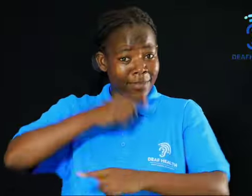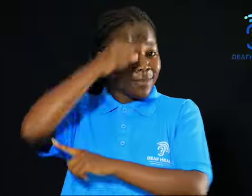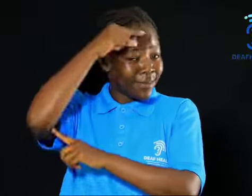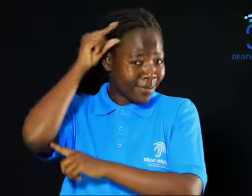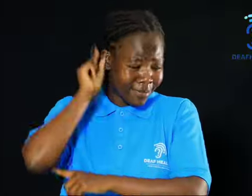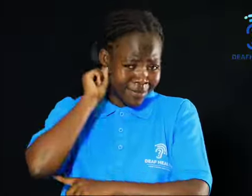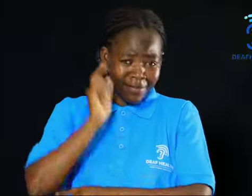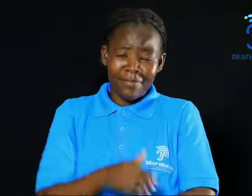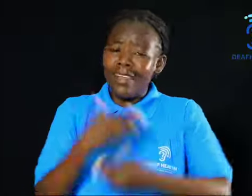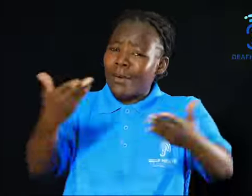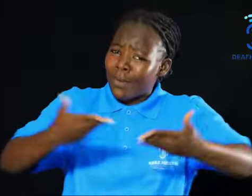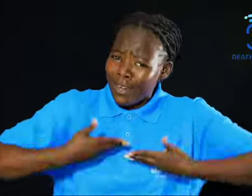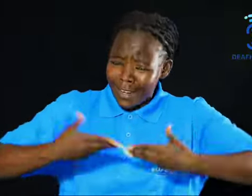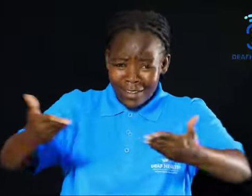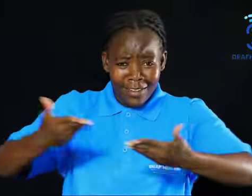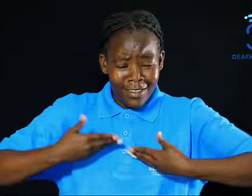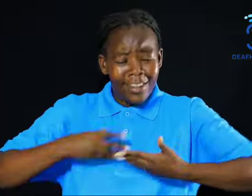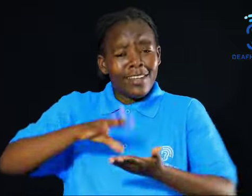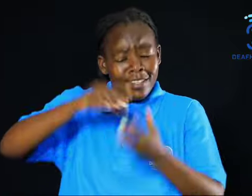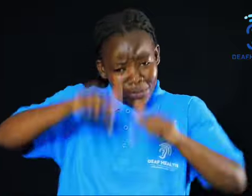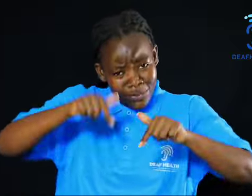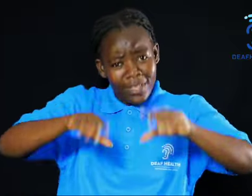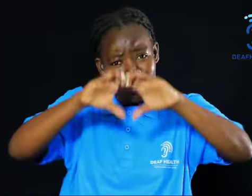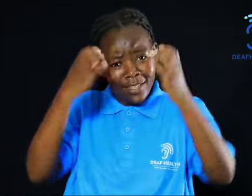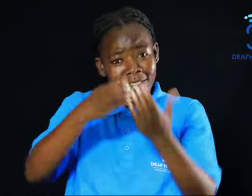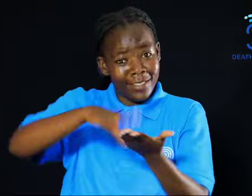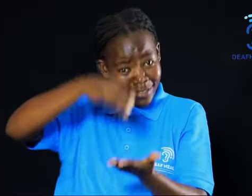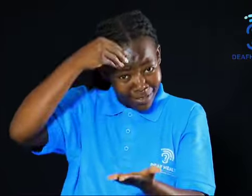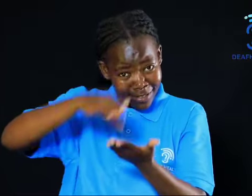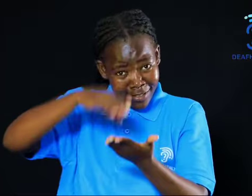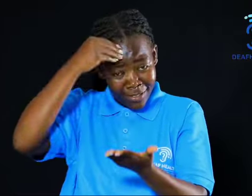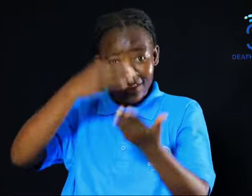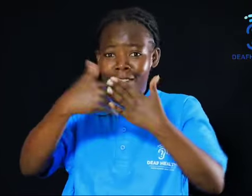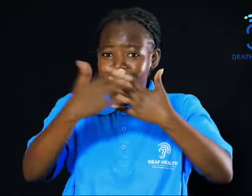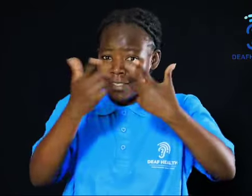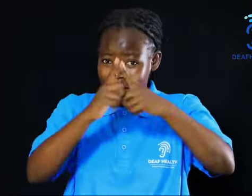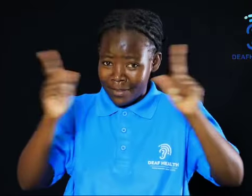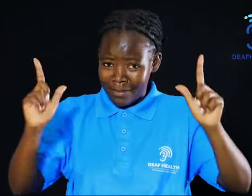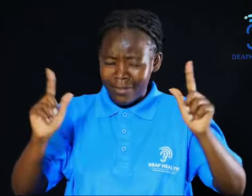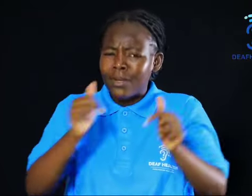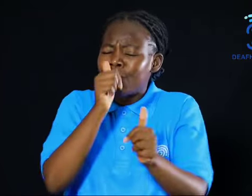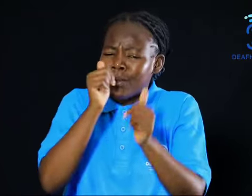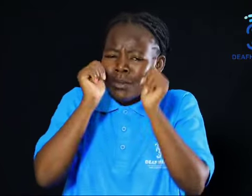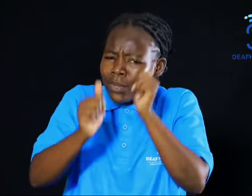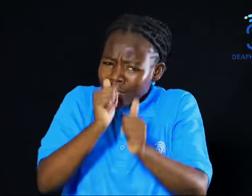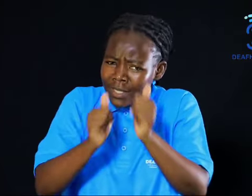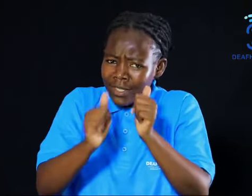My sign name, that's my sign name. So welcome to today's class where we learn our sign language class, which we